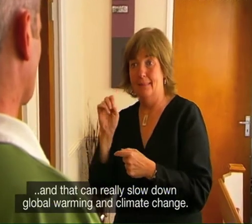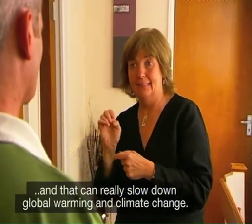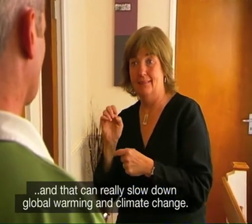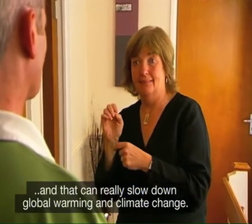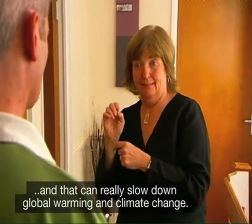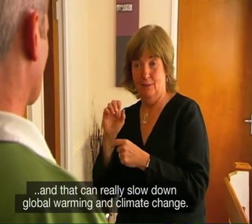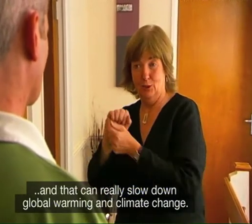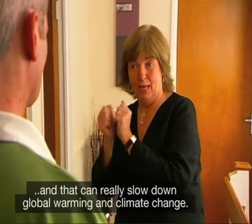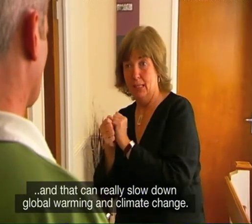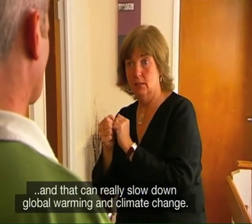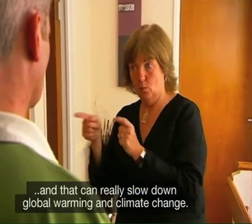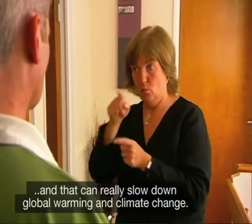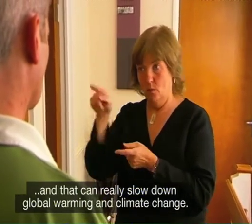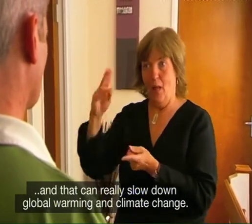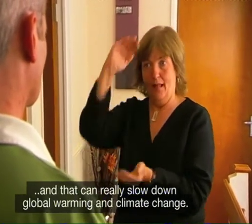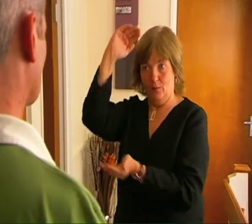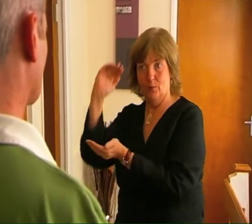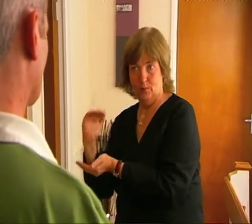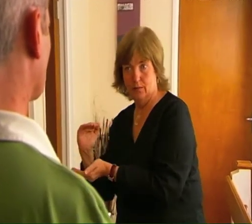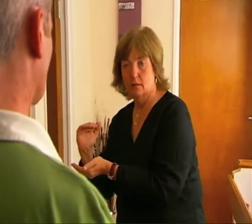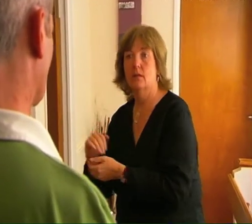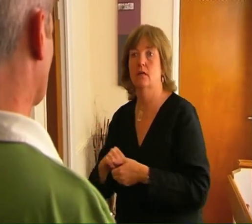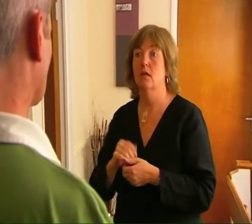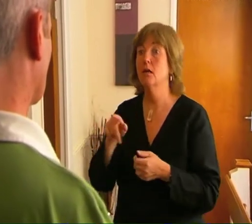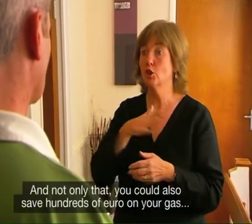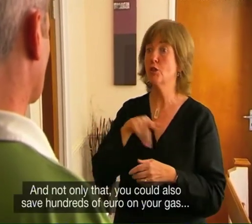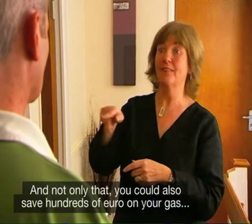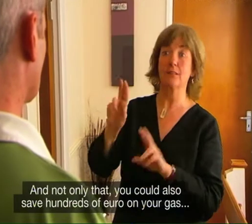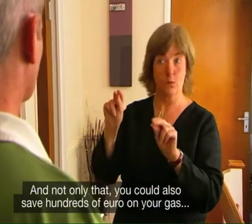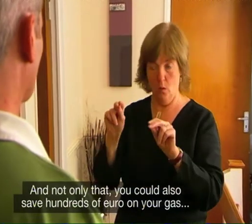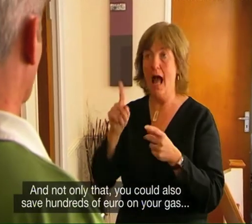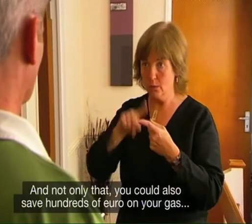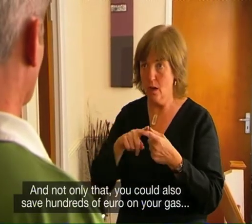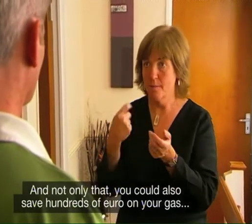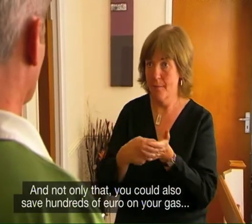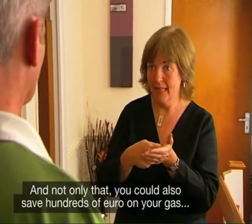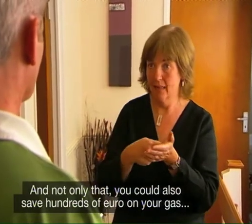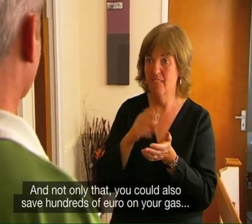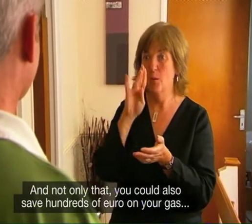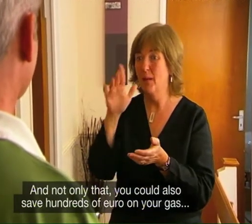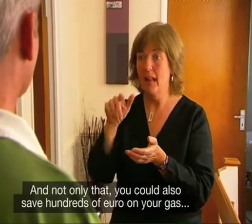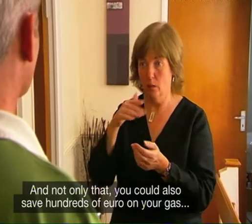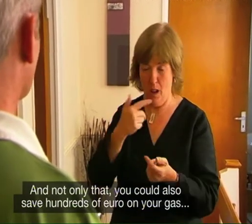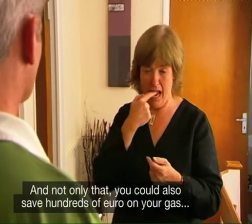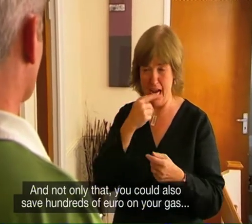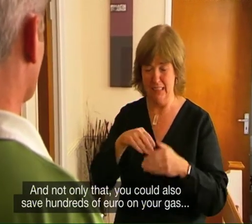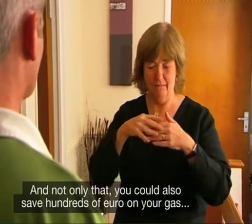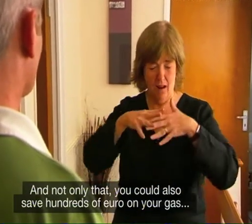warming and climate change. And not only that, you could also save hundreds of euro from